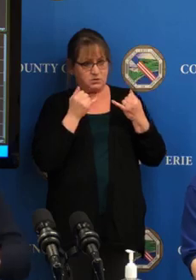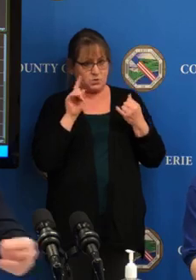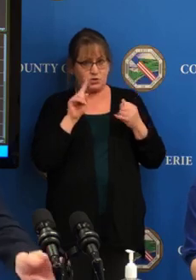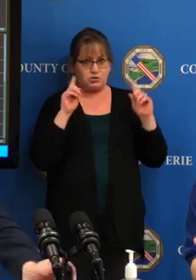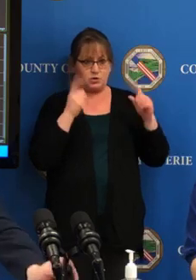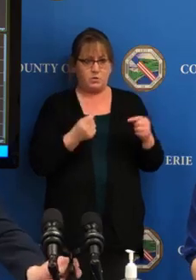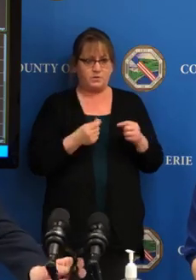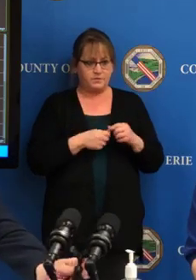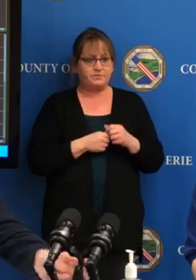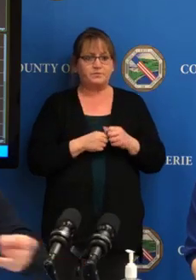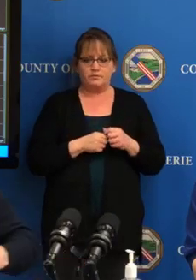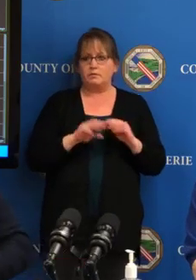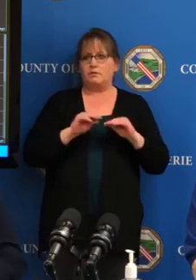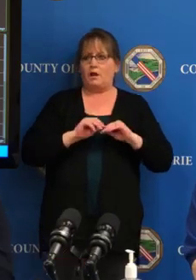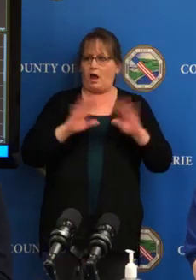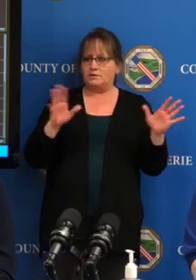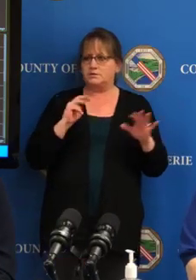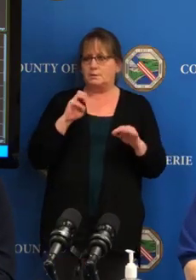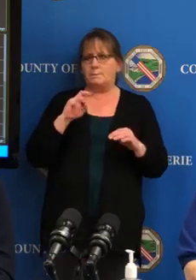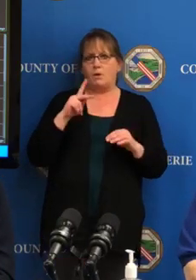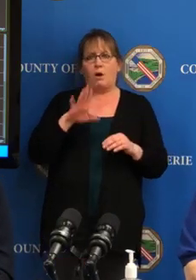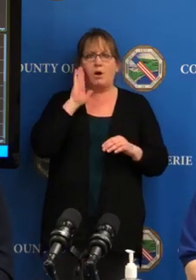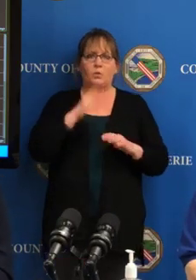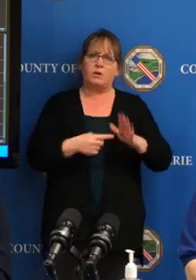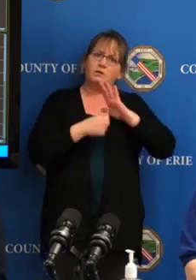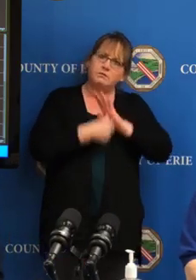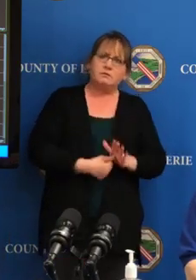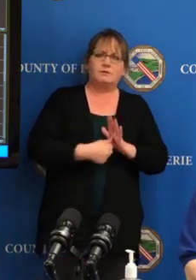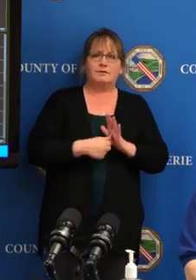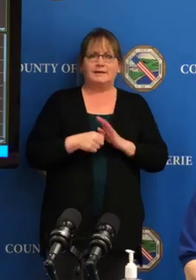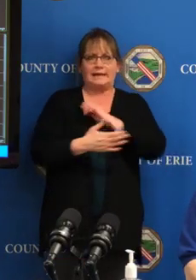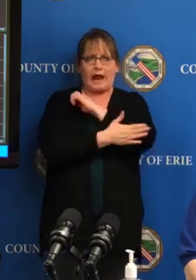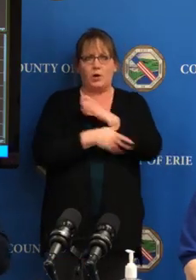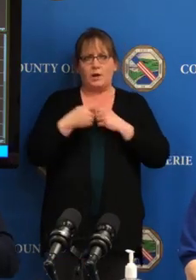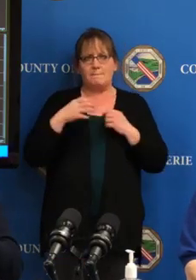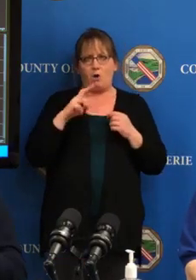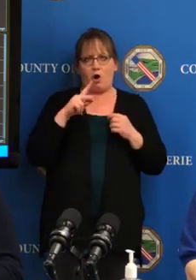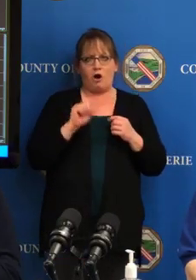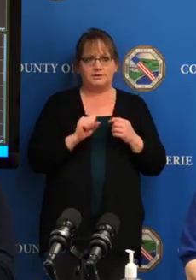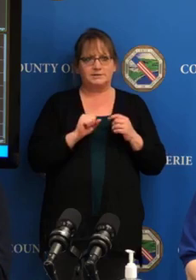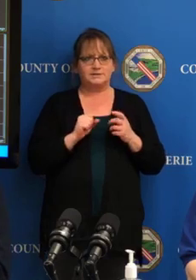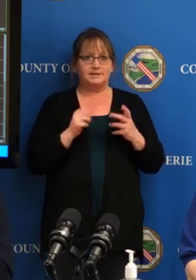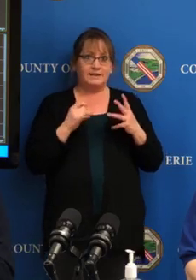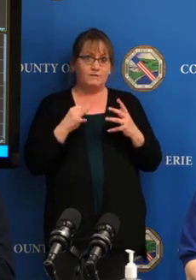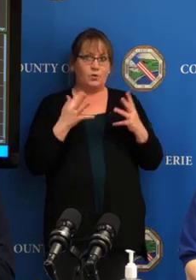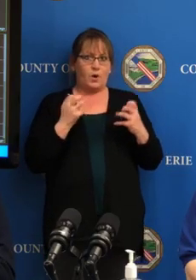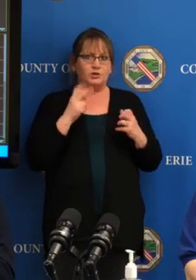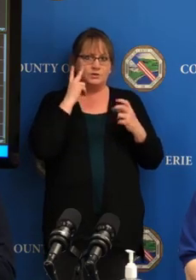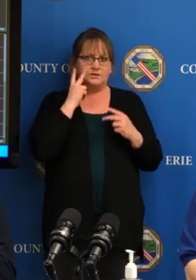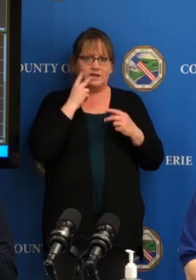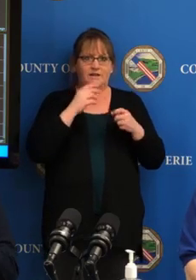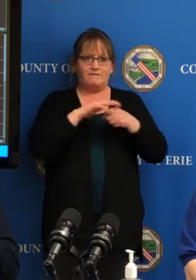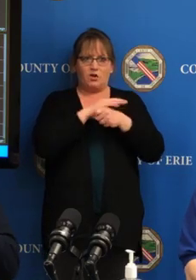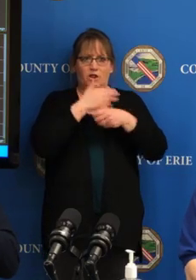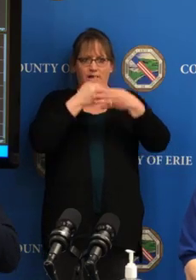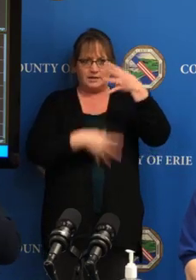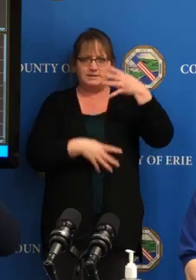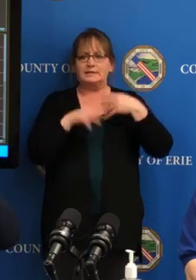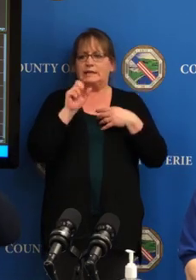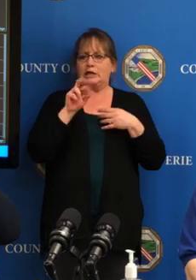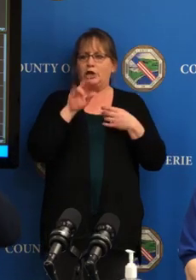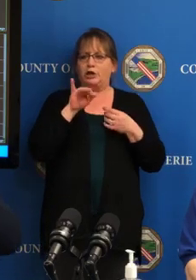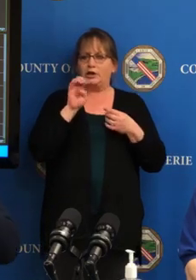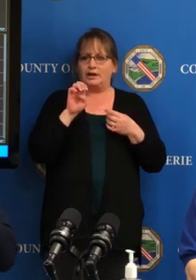Yes, of course. Obviously, Mark is always going to showcase the county parks that we have, and if you want to see the complete list, you can go to